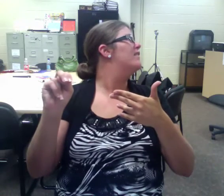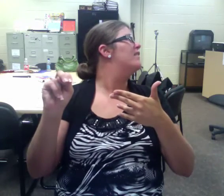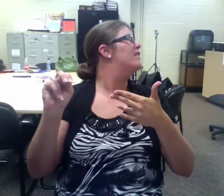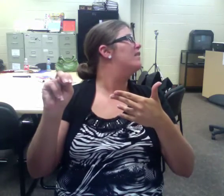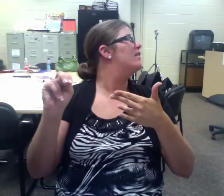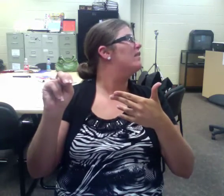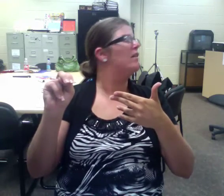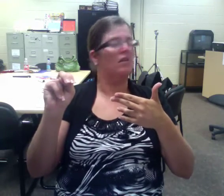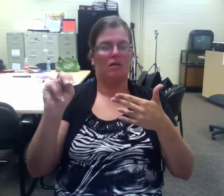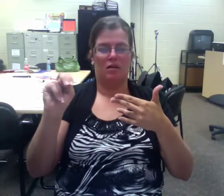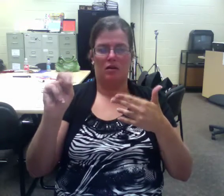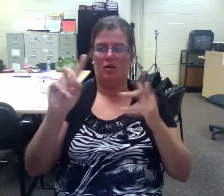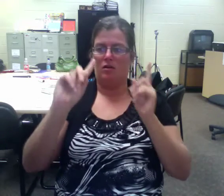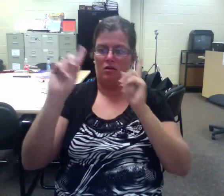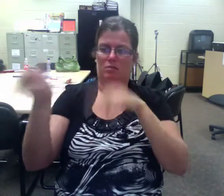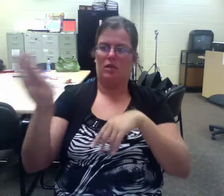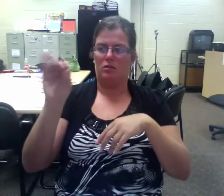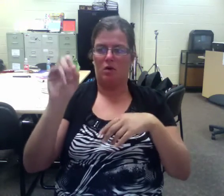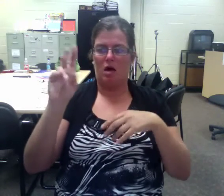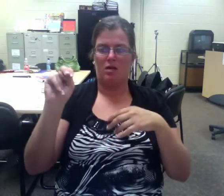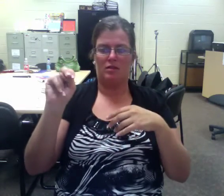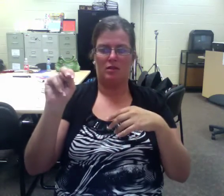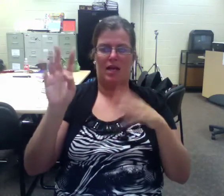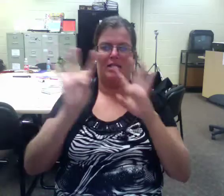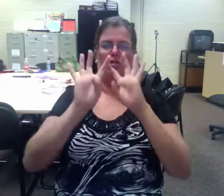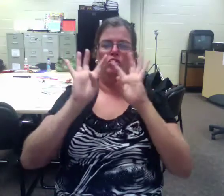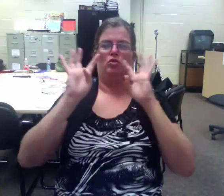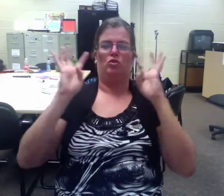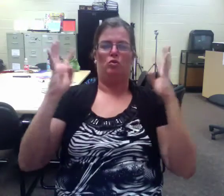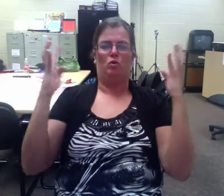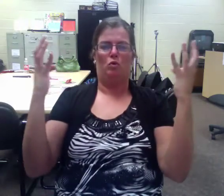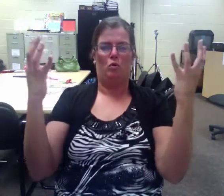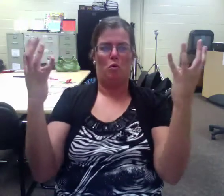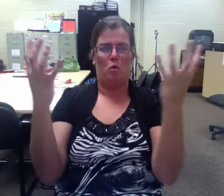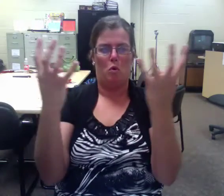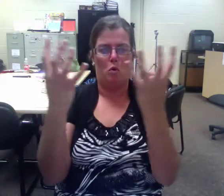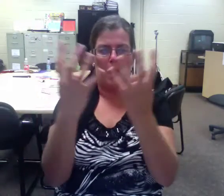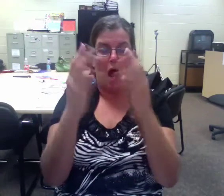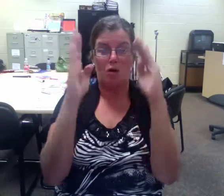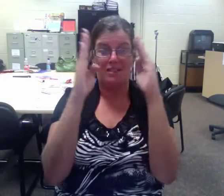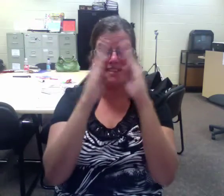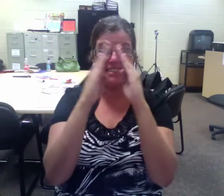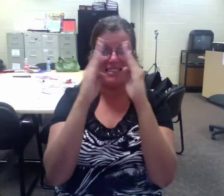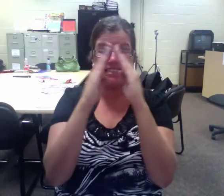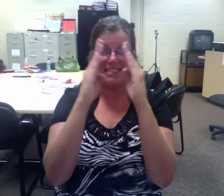And he surrounds the city with his troops. But something's missing. What still isn't there?